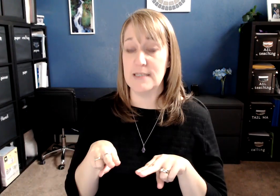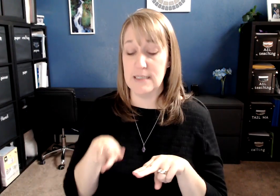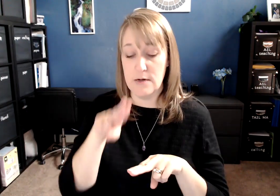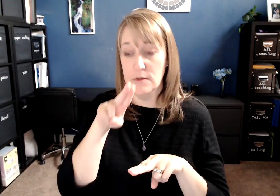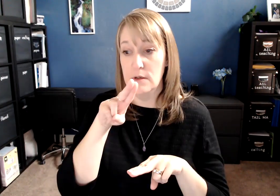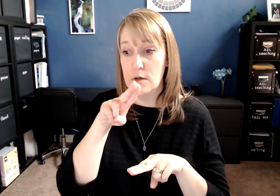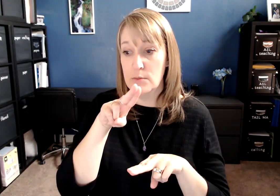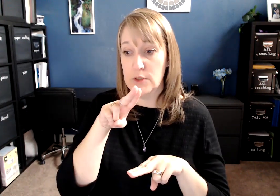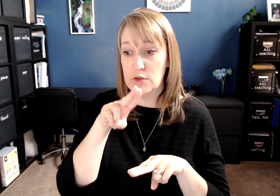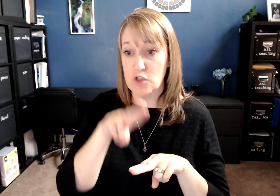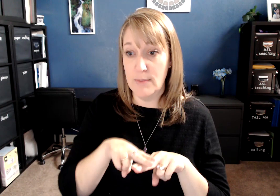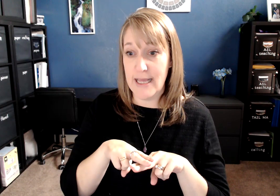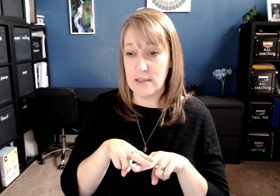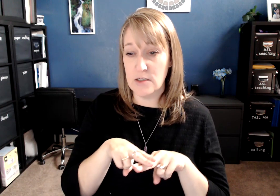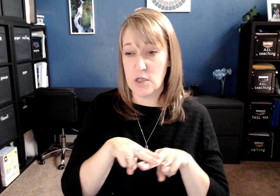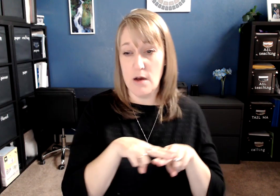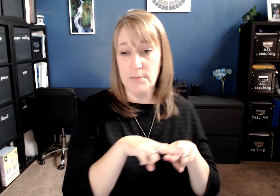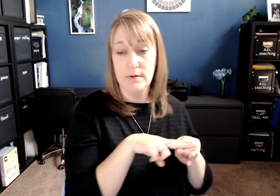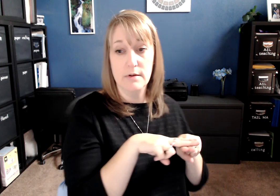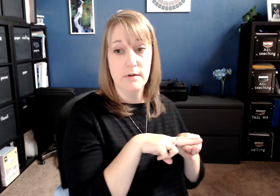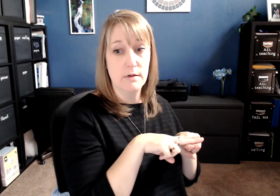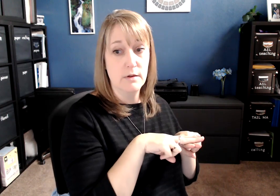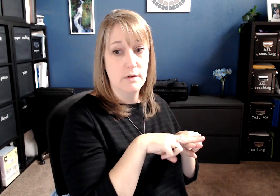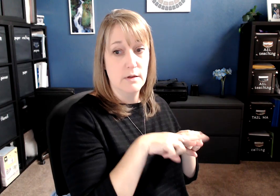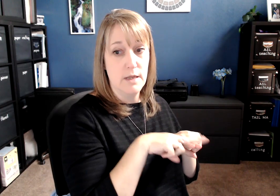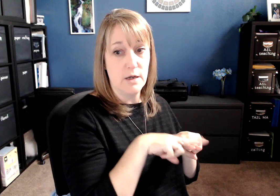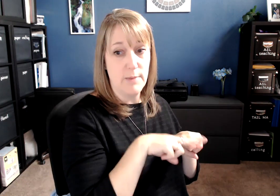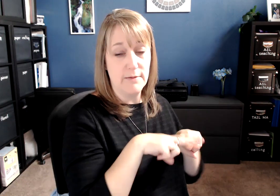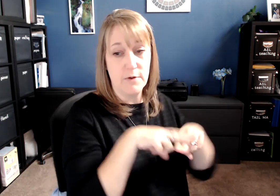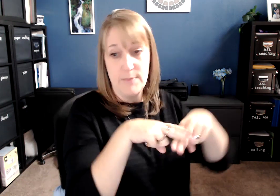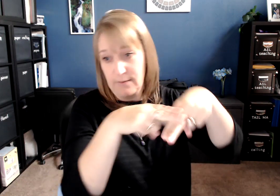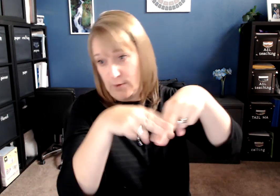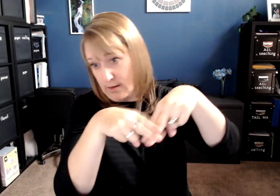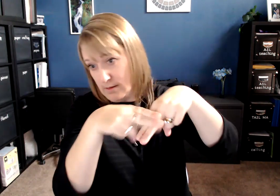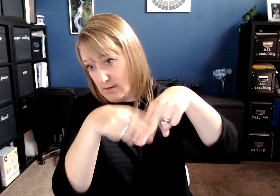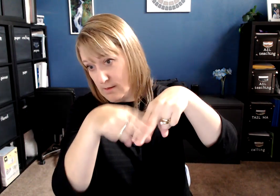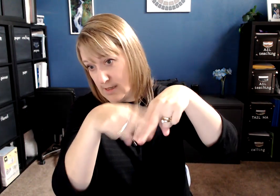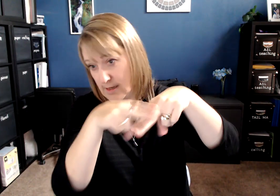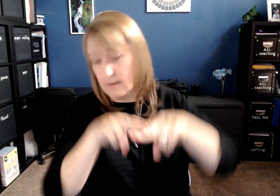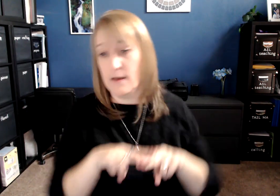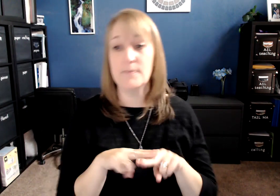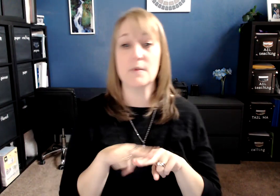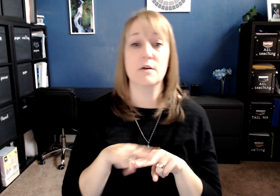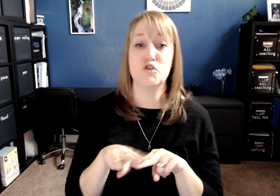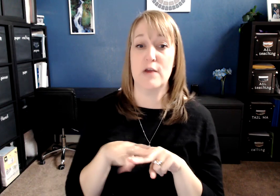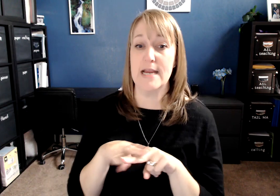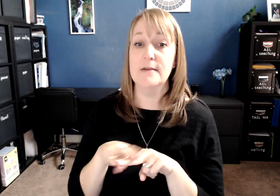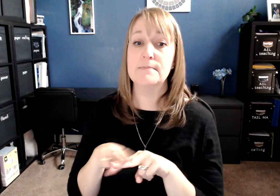facing down. Put your dominant hand on top and go back and forth, like that. Okay. Train.